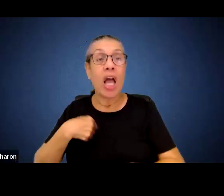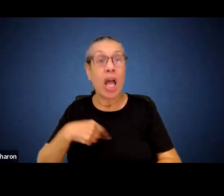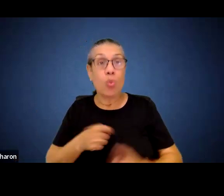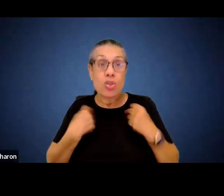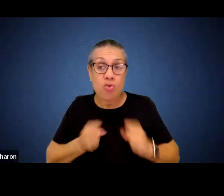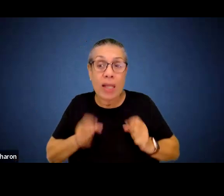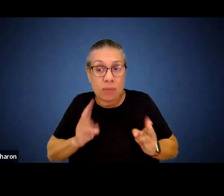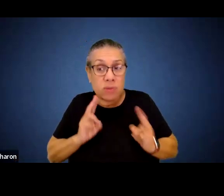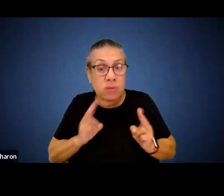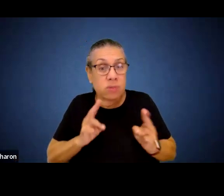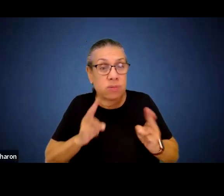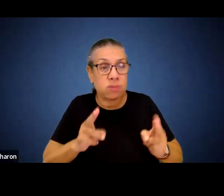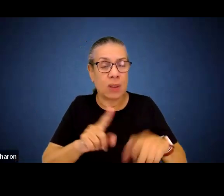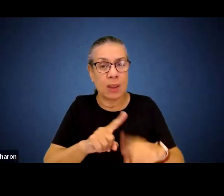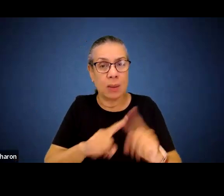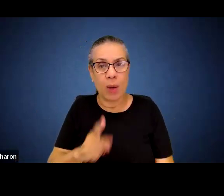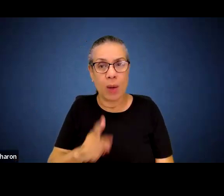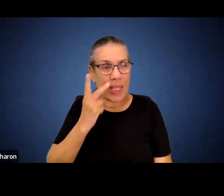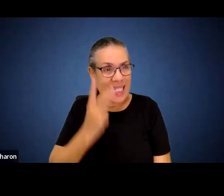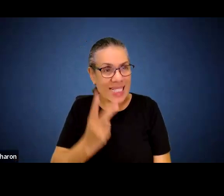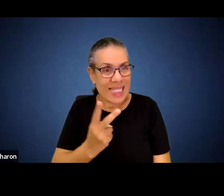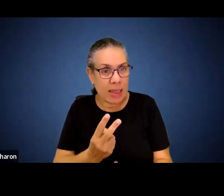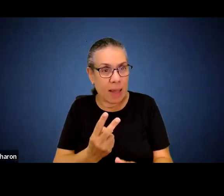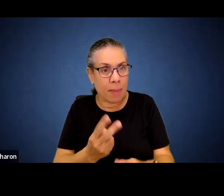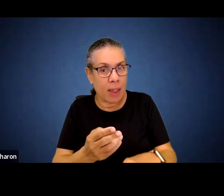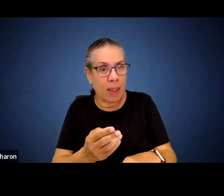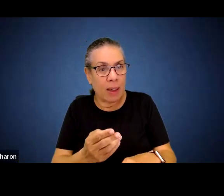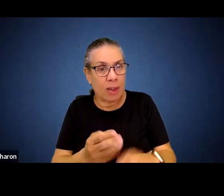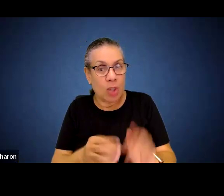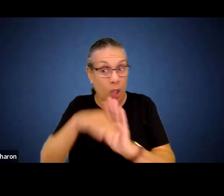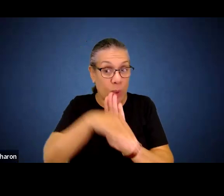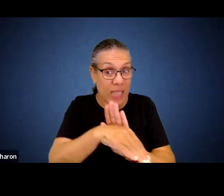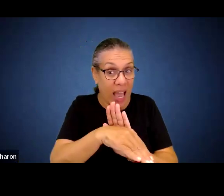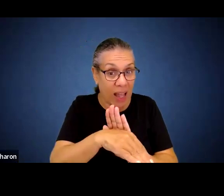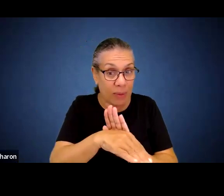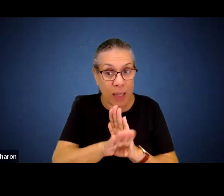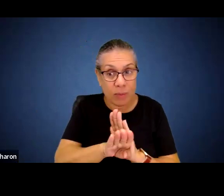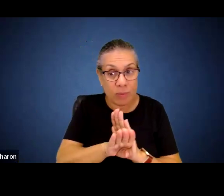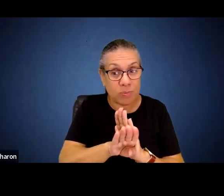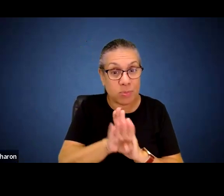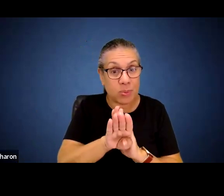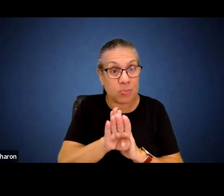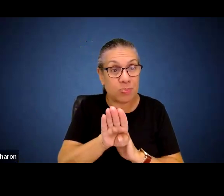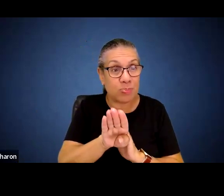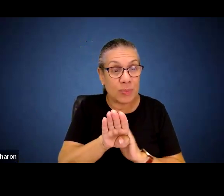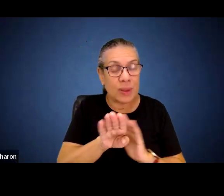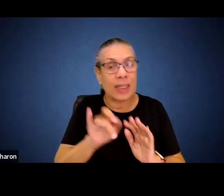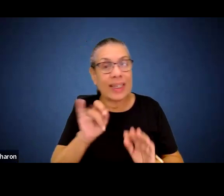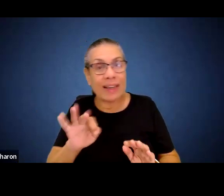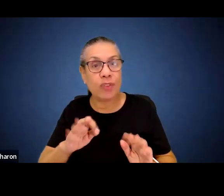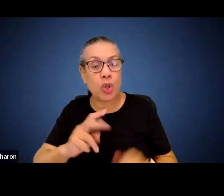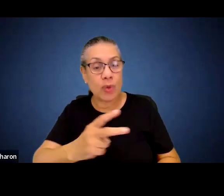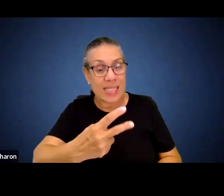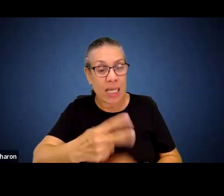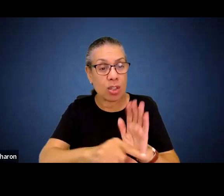be, when we see forward movement, it can start an upward spiral. That's easy to understand. If your second